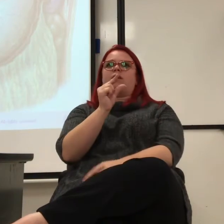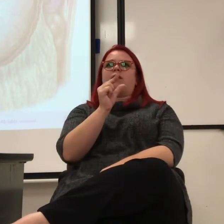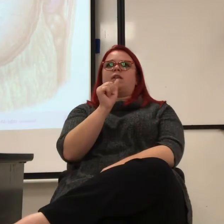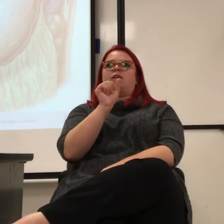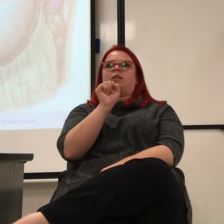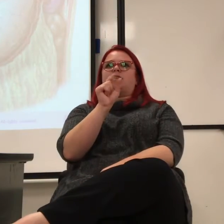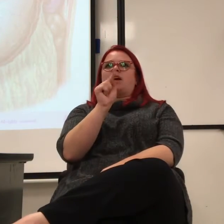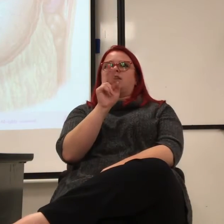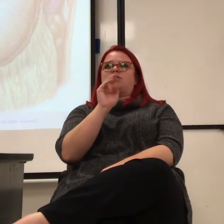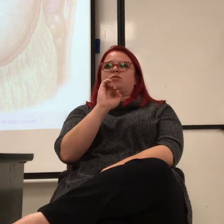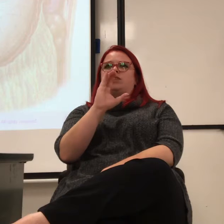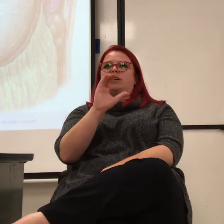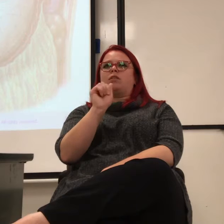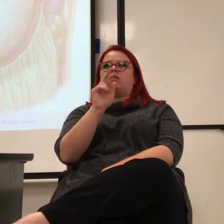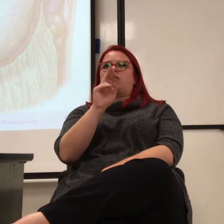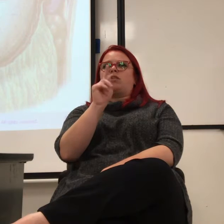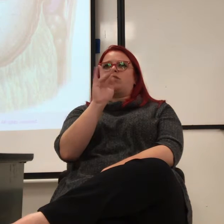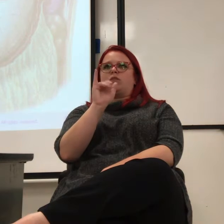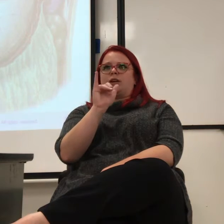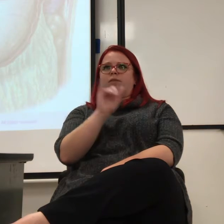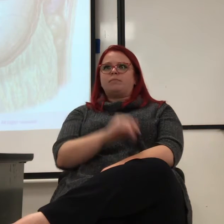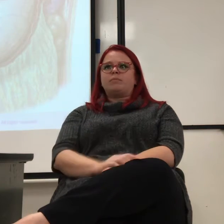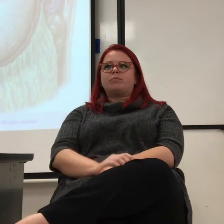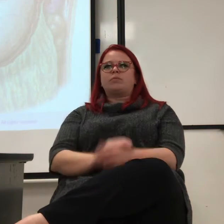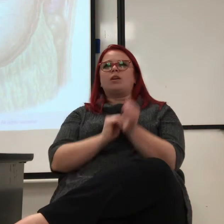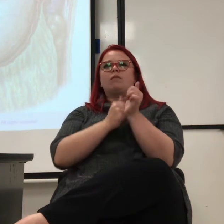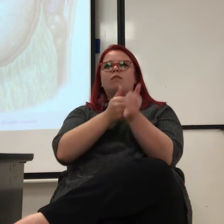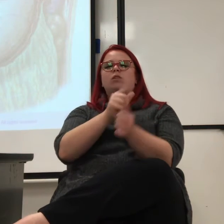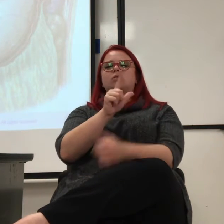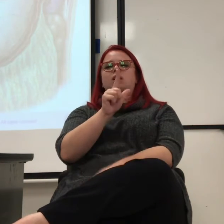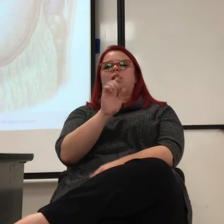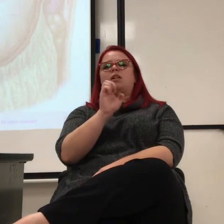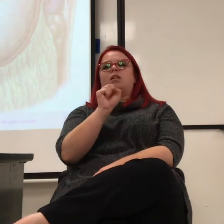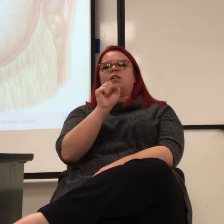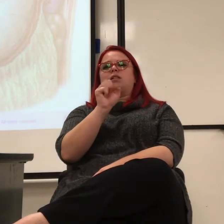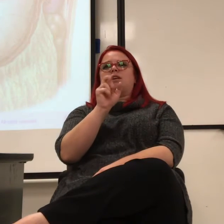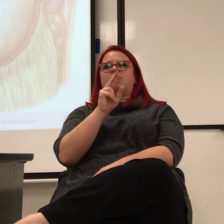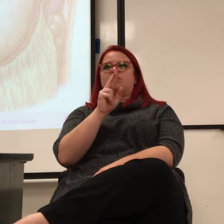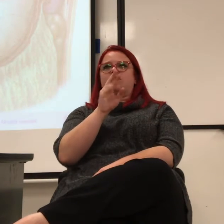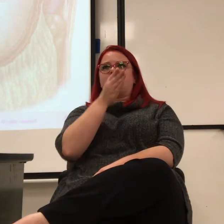Goes up, follows the lesser curvature of the stomach.